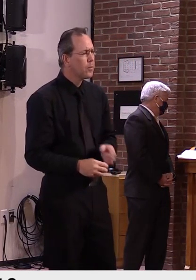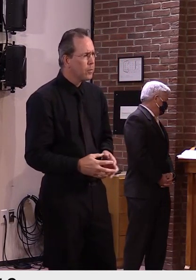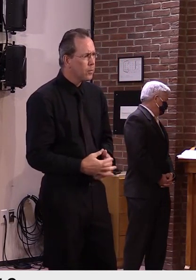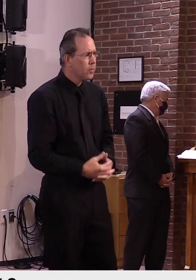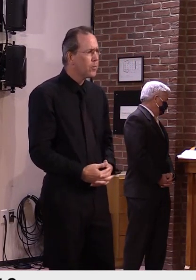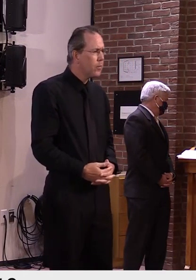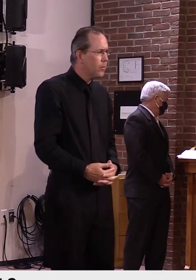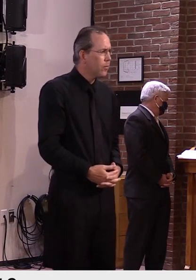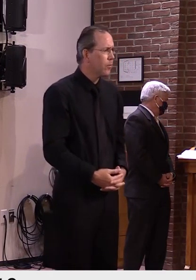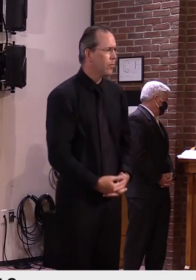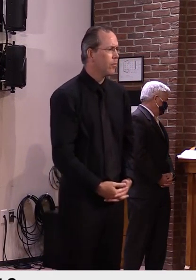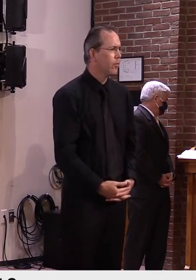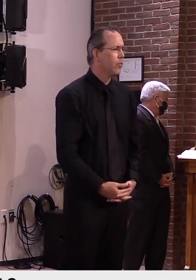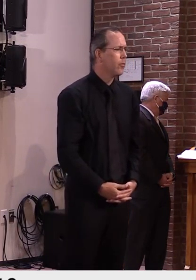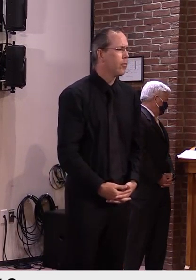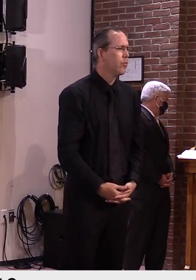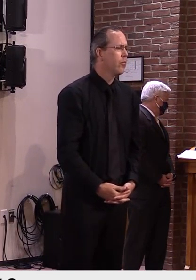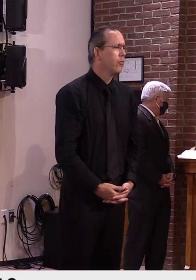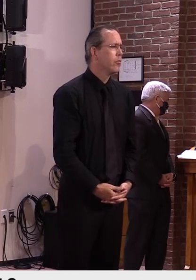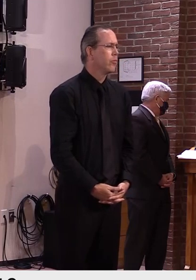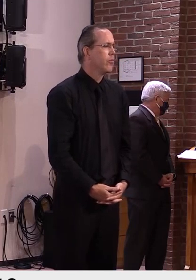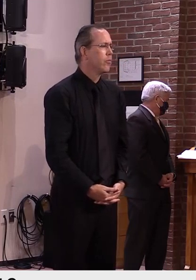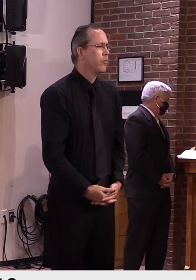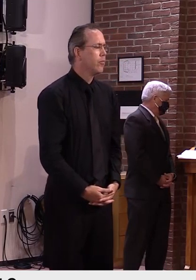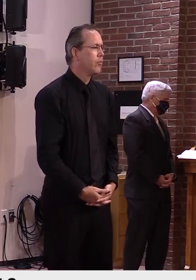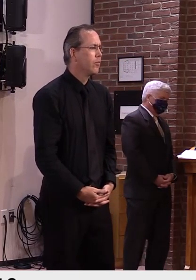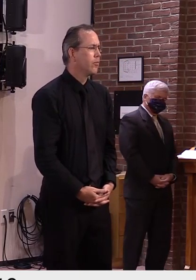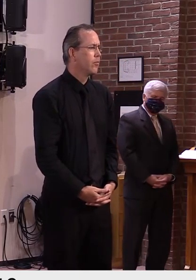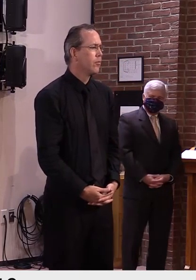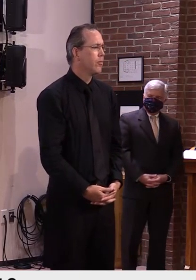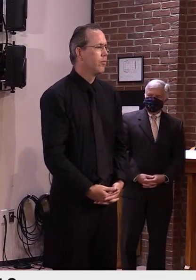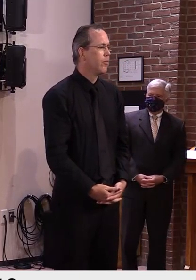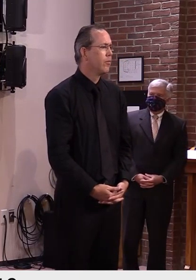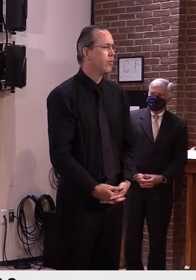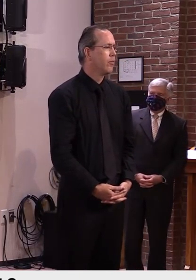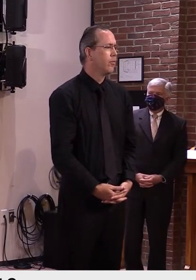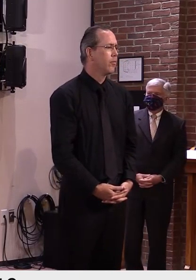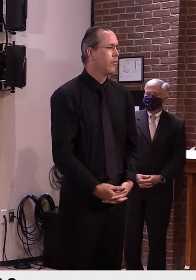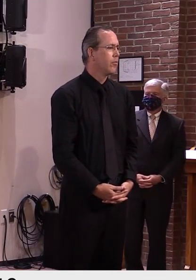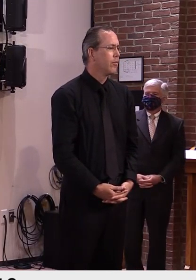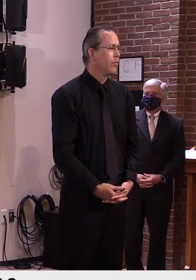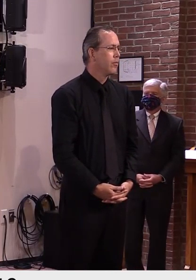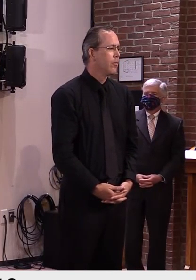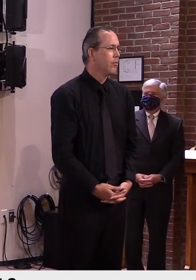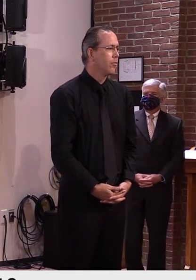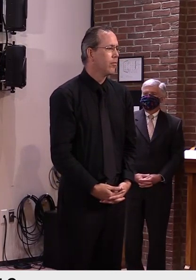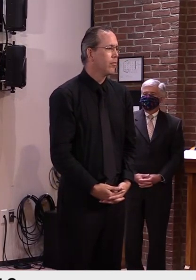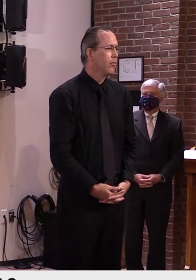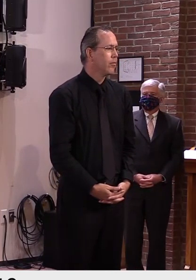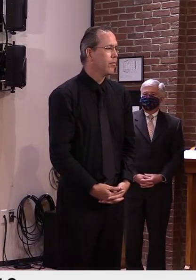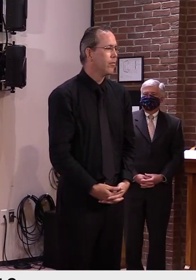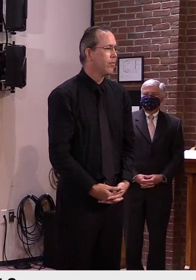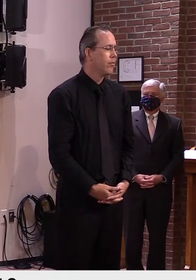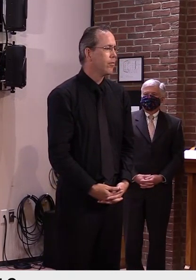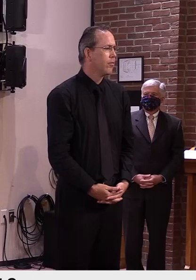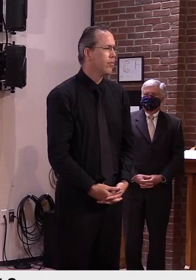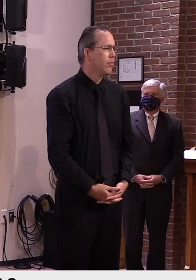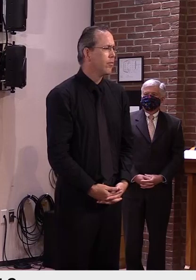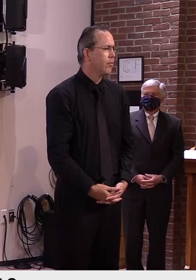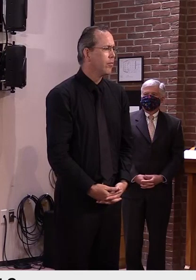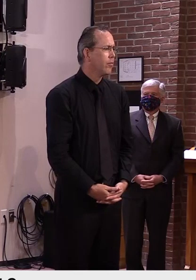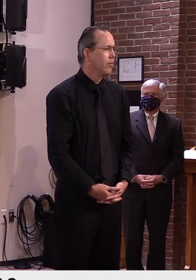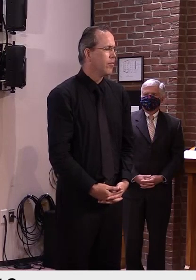think some people view it as kind of like a flick of the switch, like there's going to be a vaccine and then suddenly things go back to what they were pre-COVID. But I think in reality, we all know it's going to be